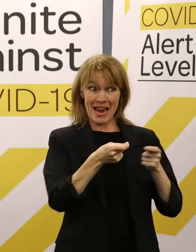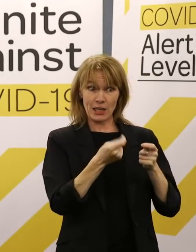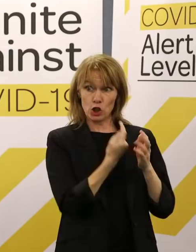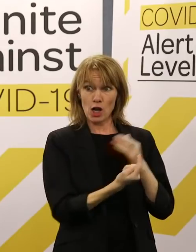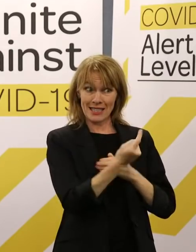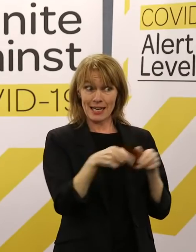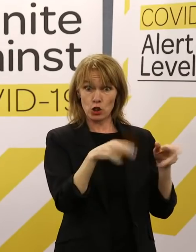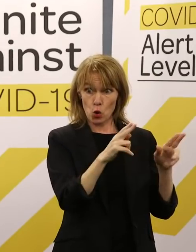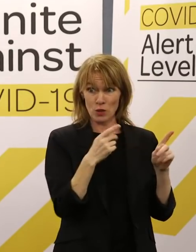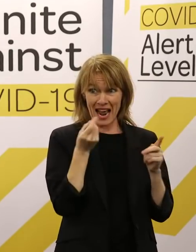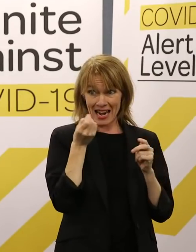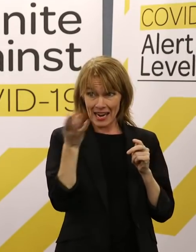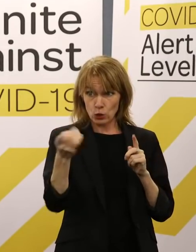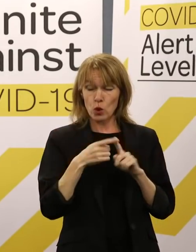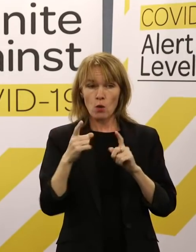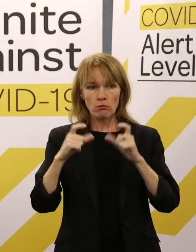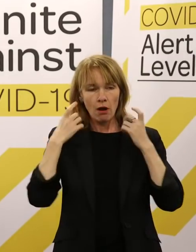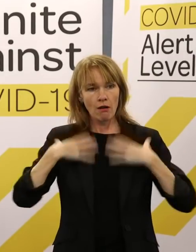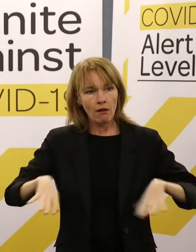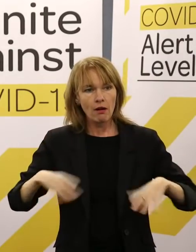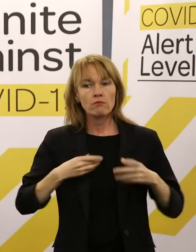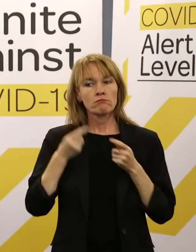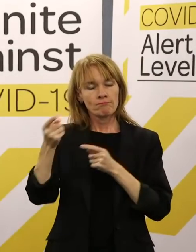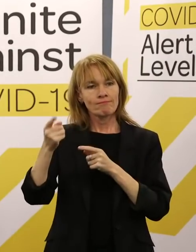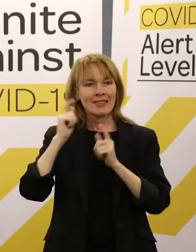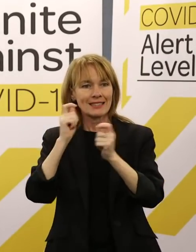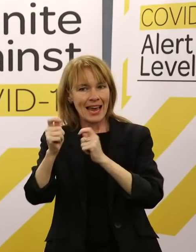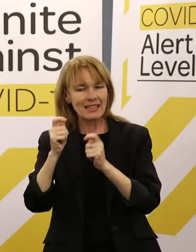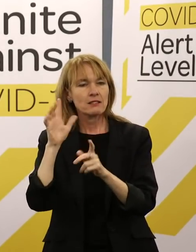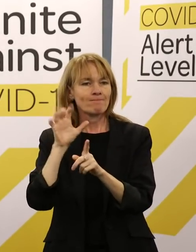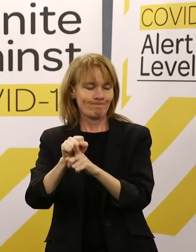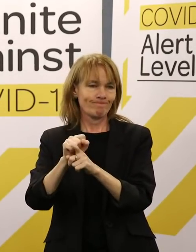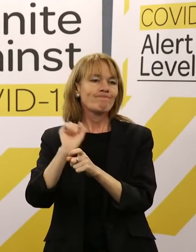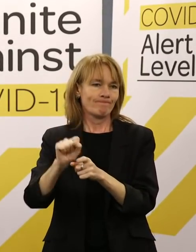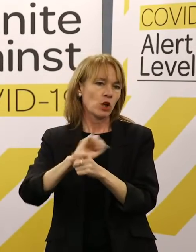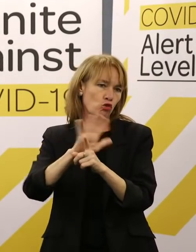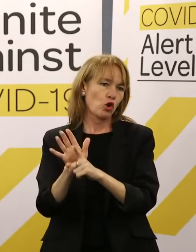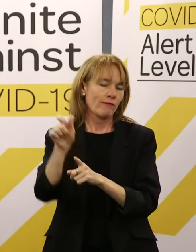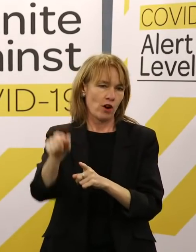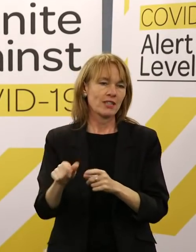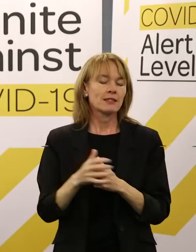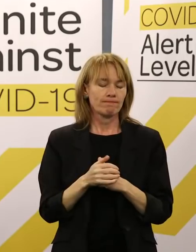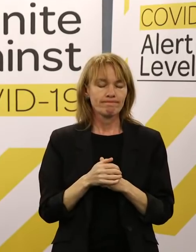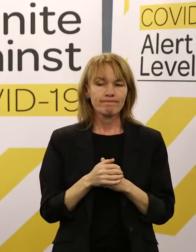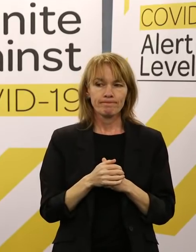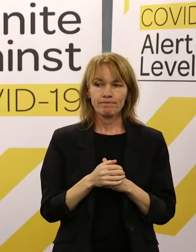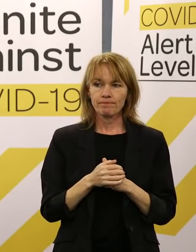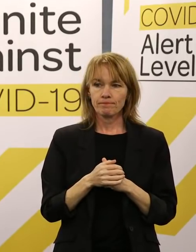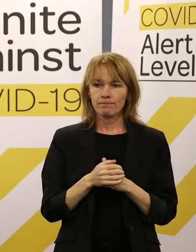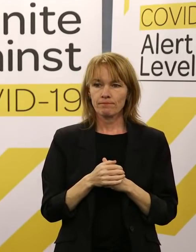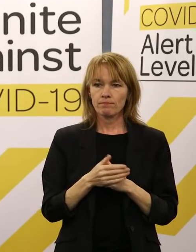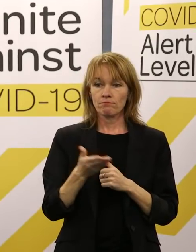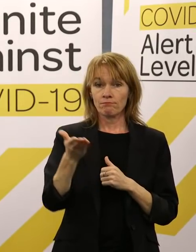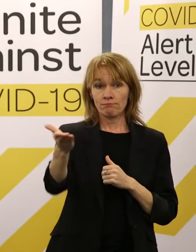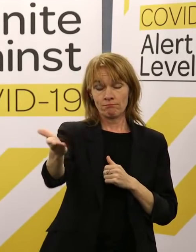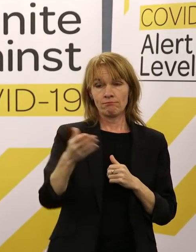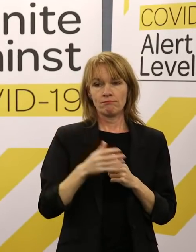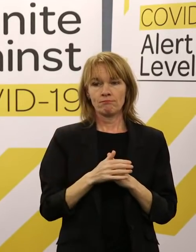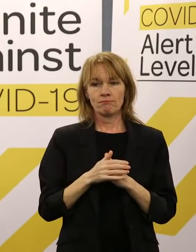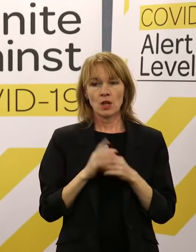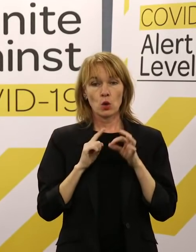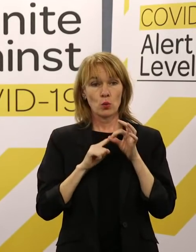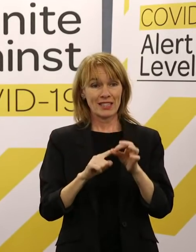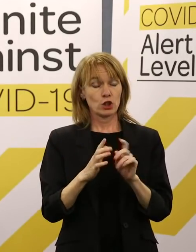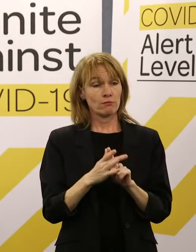assessment, and his symptoms are being treated. He was found to be positive on that testing at hospital. What was your reaction to the report